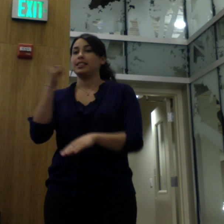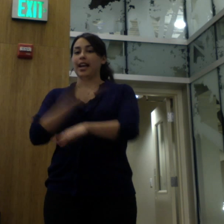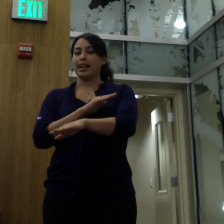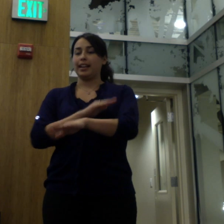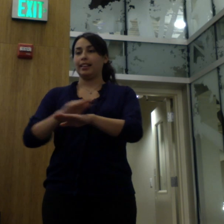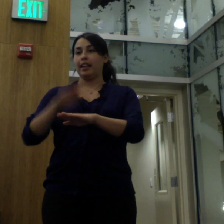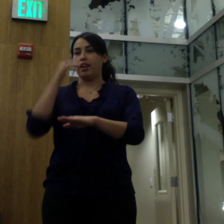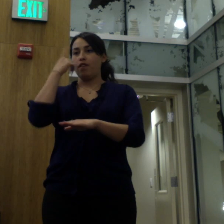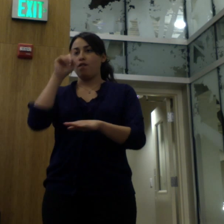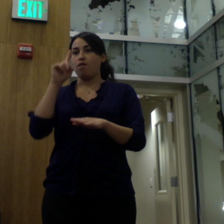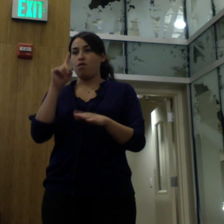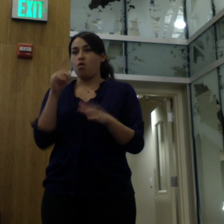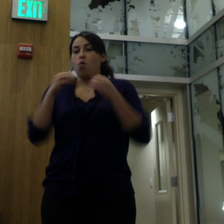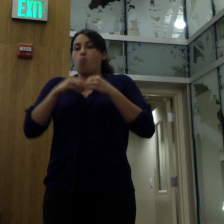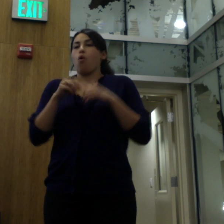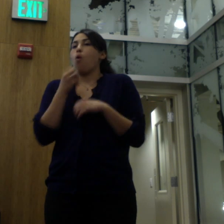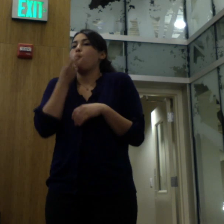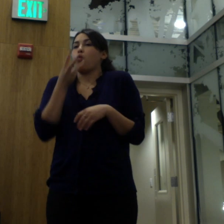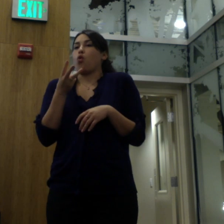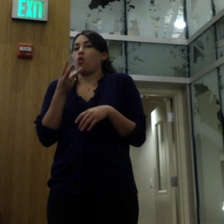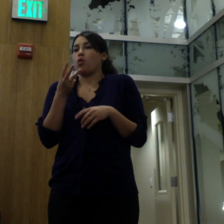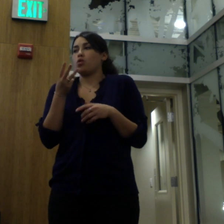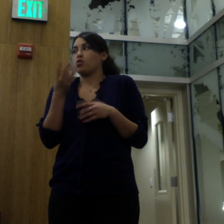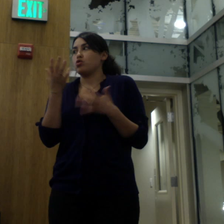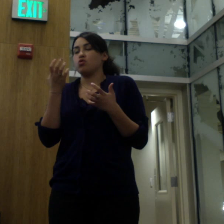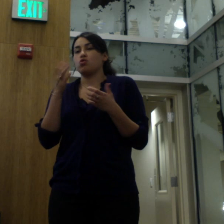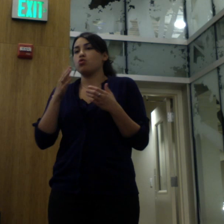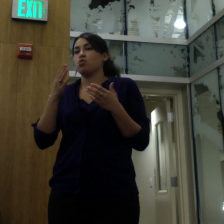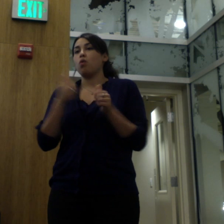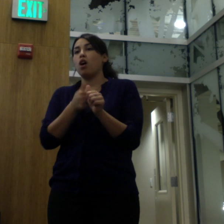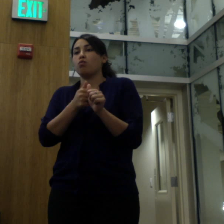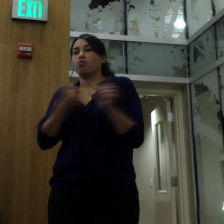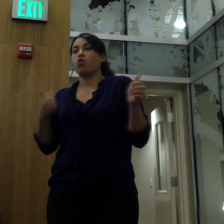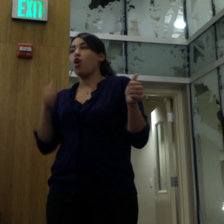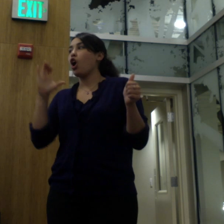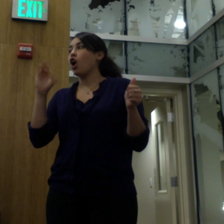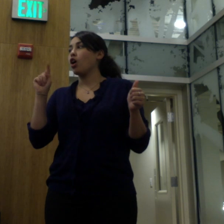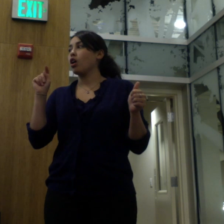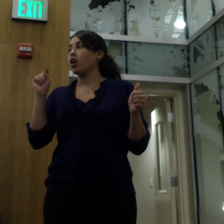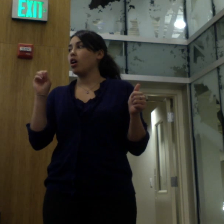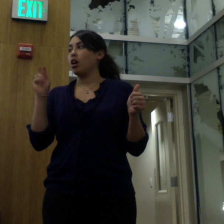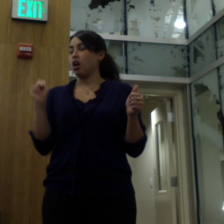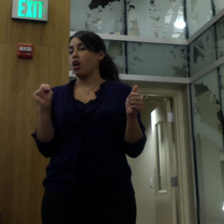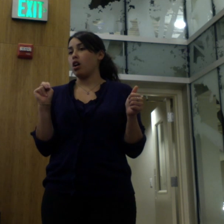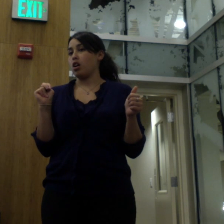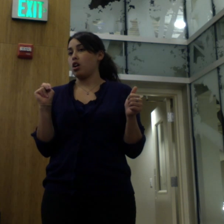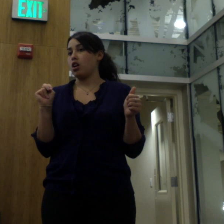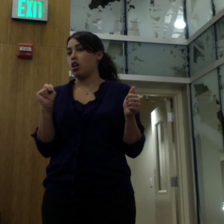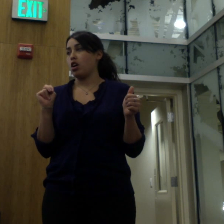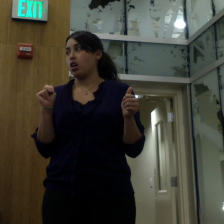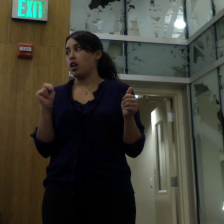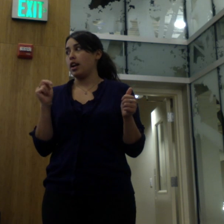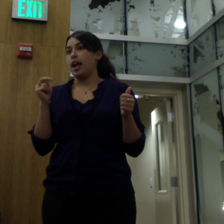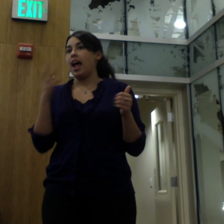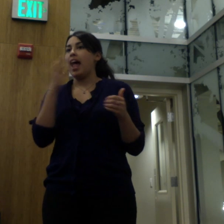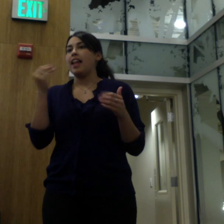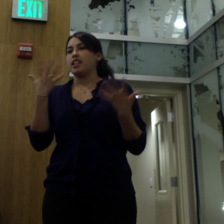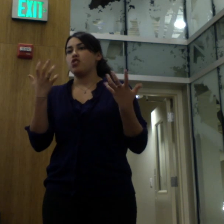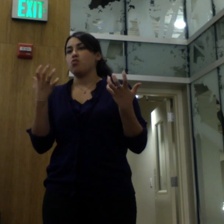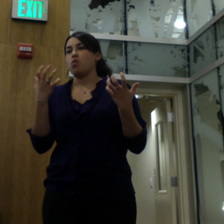keep yourself warm as well. You want to stay away from cotton, and you want to have some type of